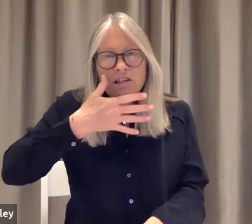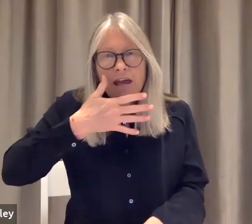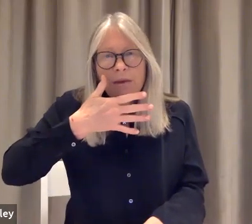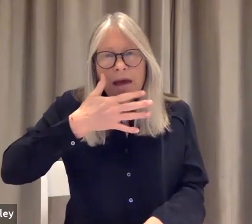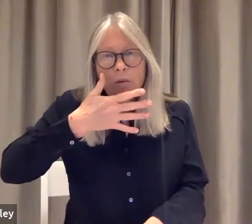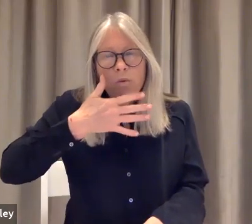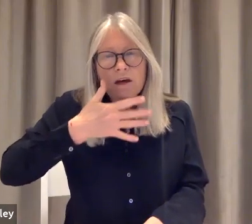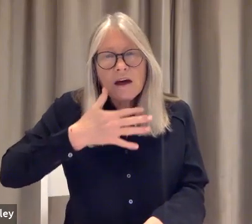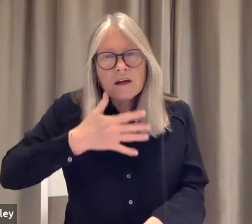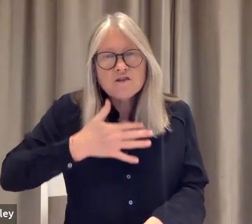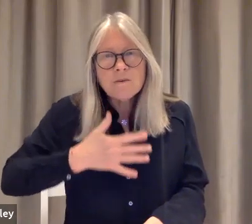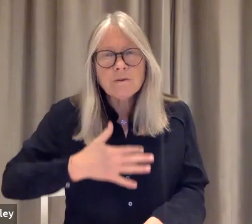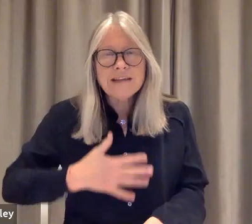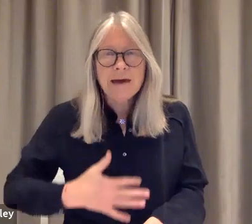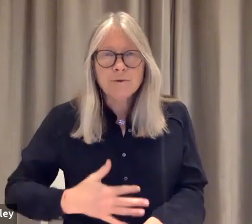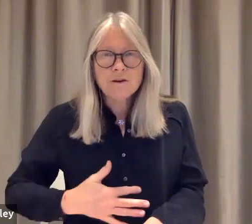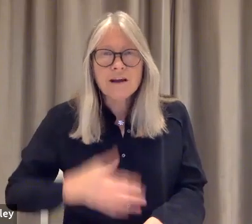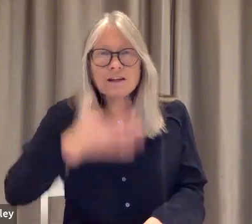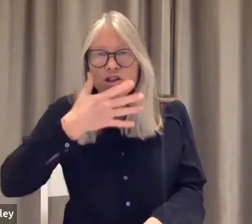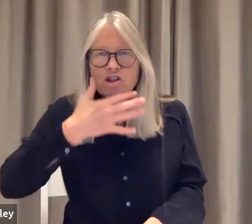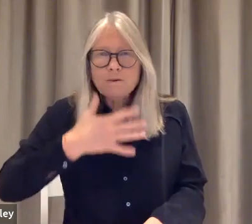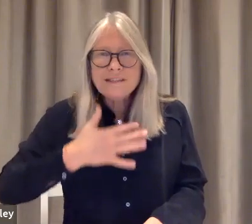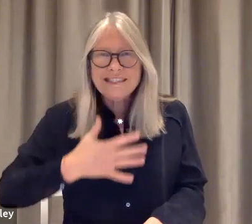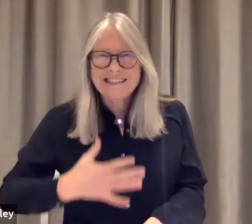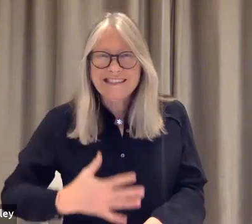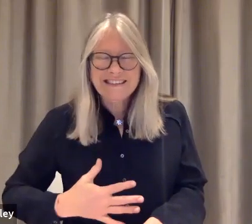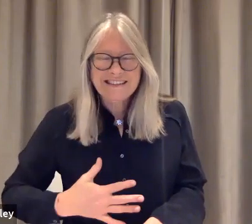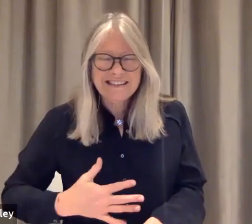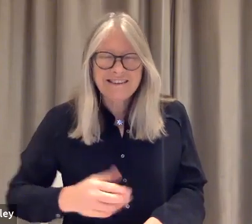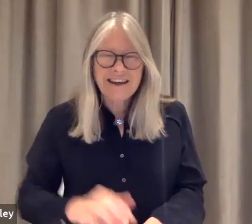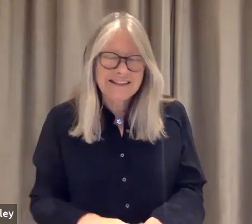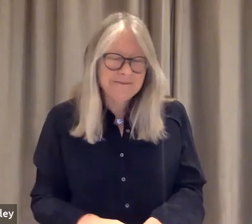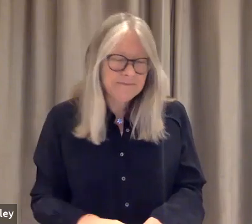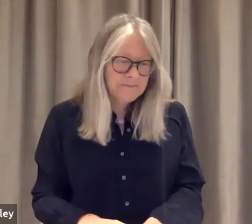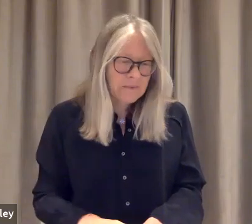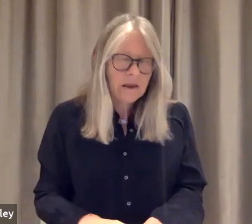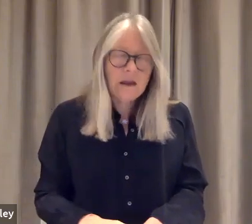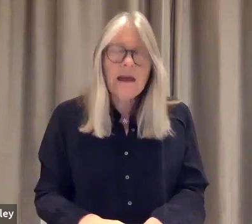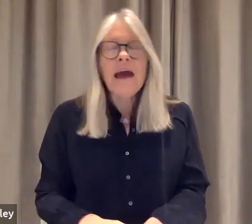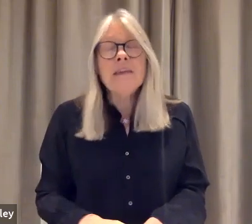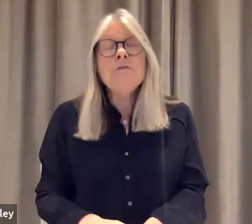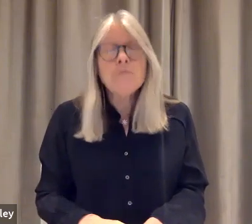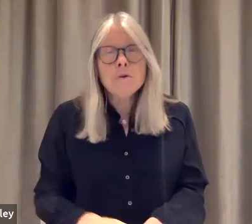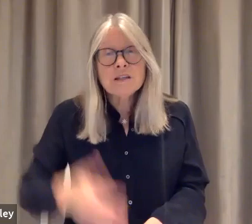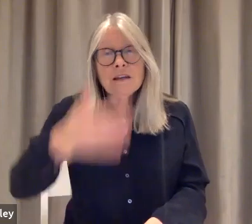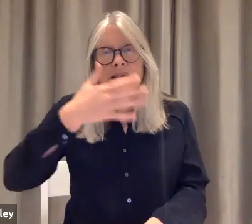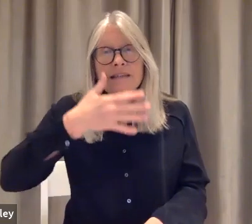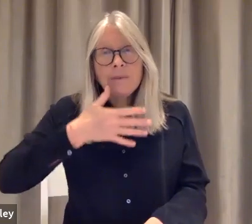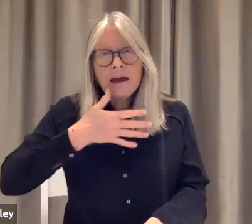shape with a dribble down, juice. Great. And then fruit, this same hand